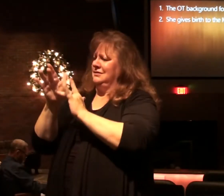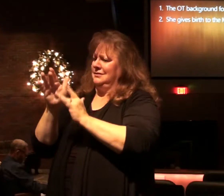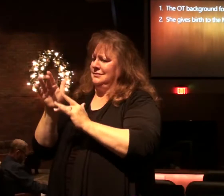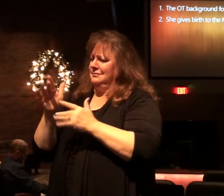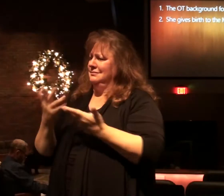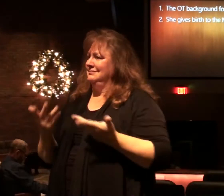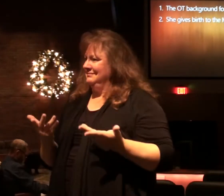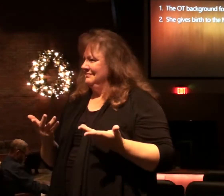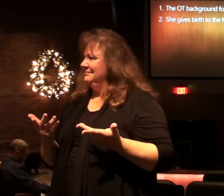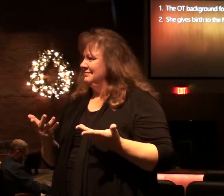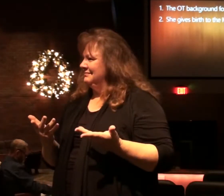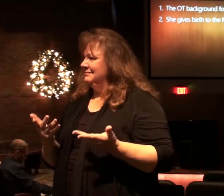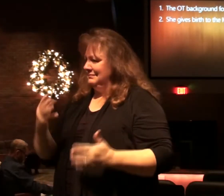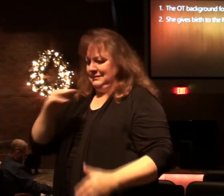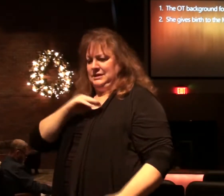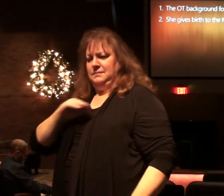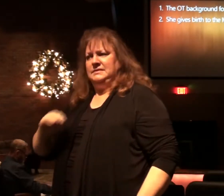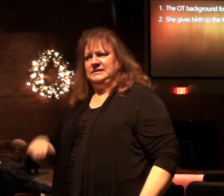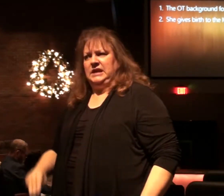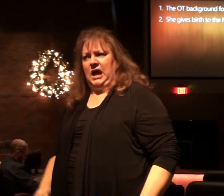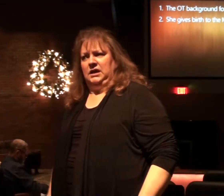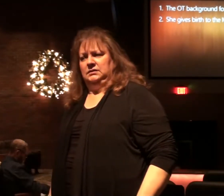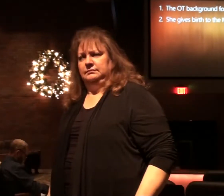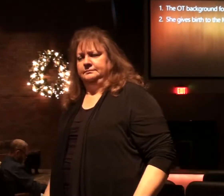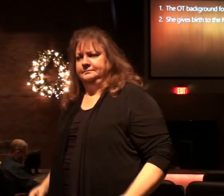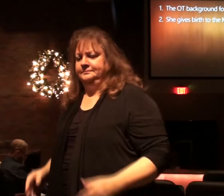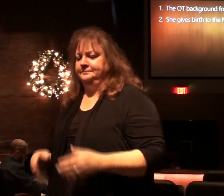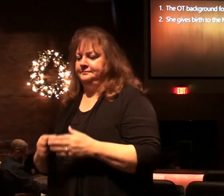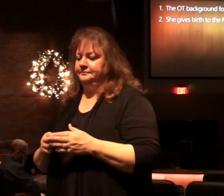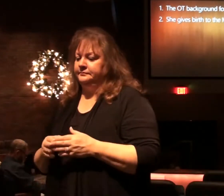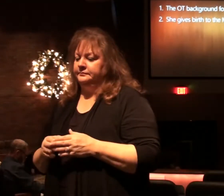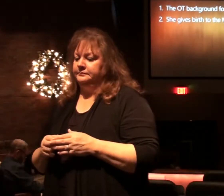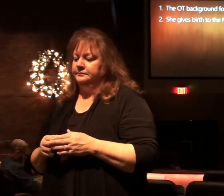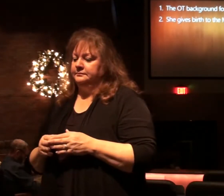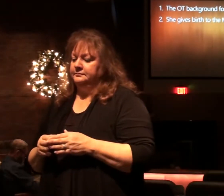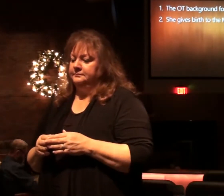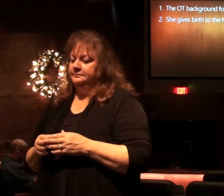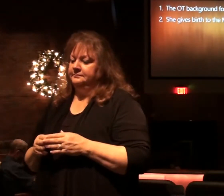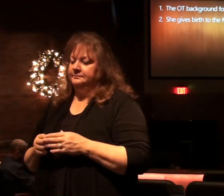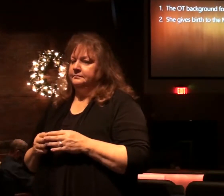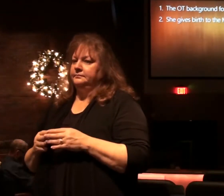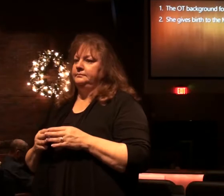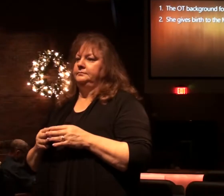Messiah. And we'll talk more about it as we move into this.